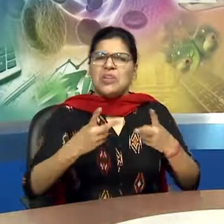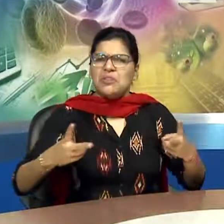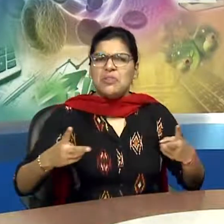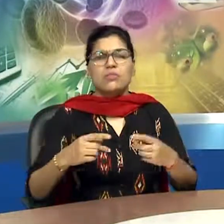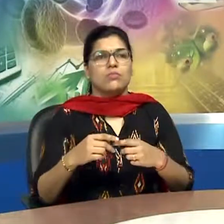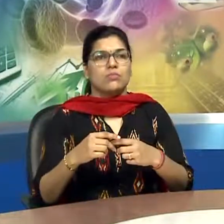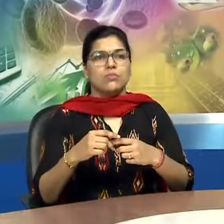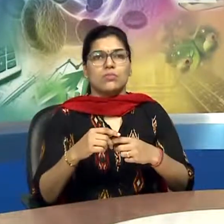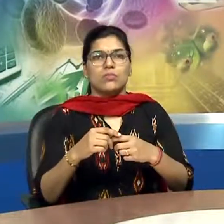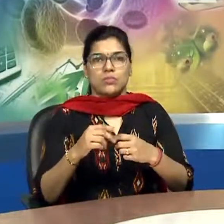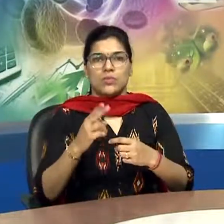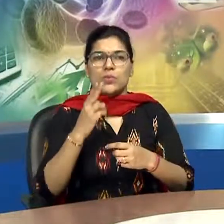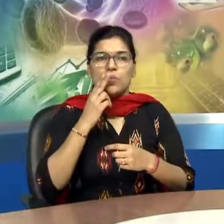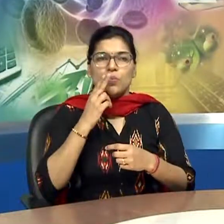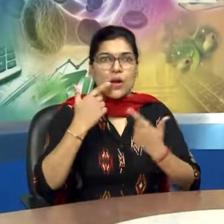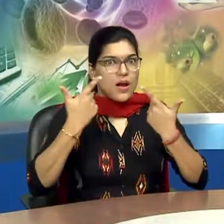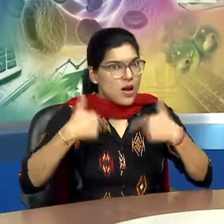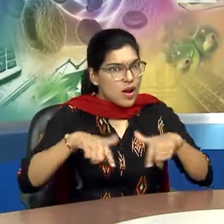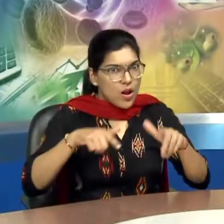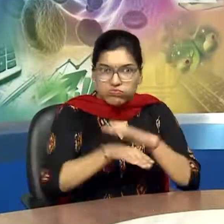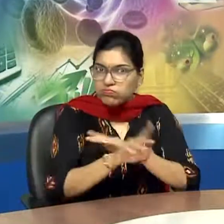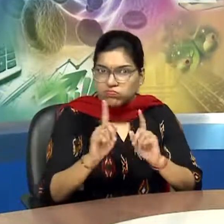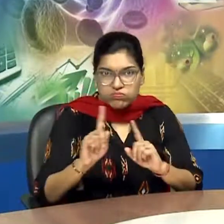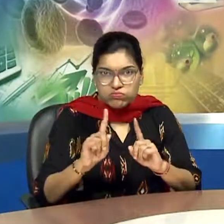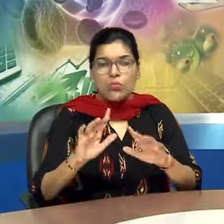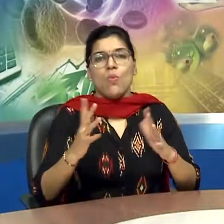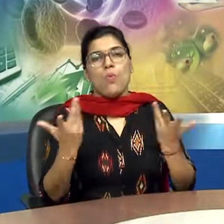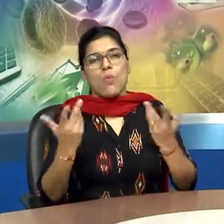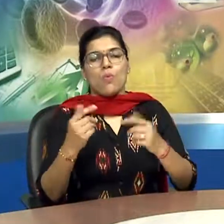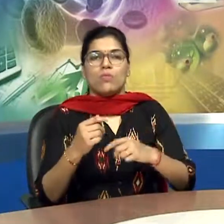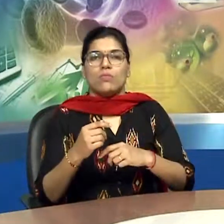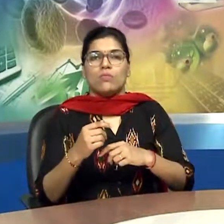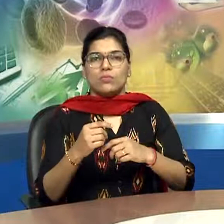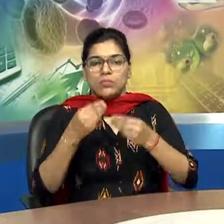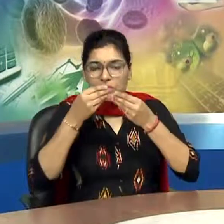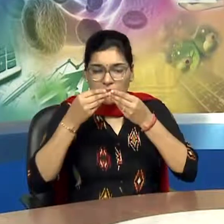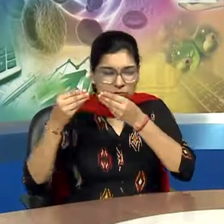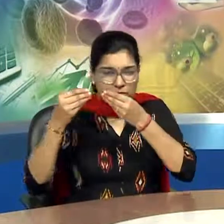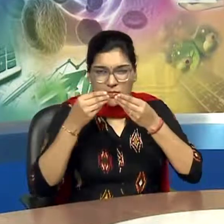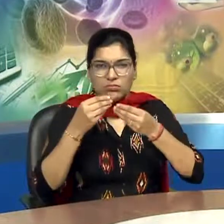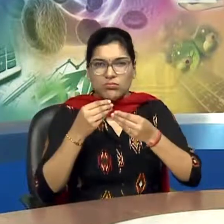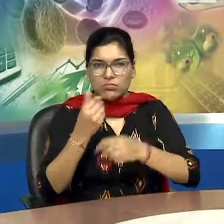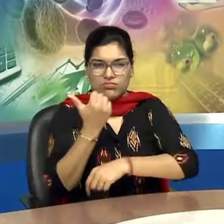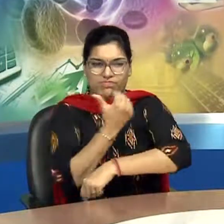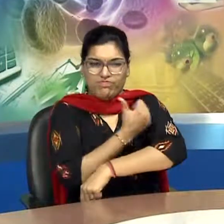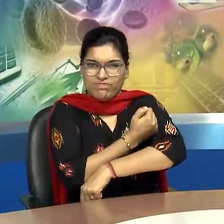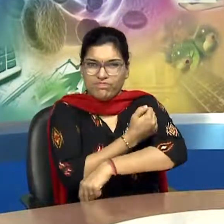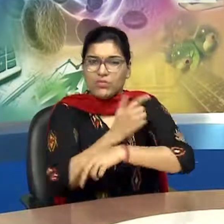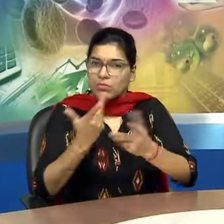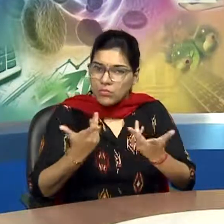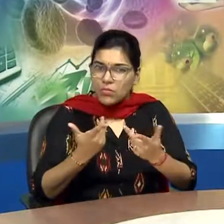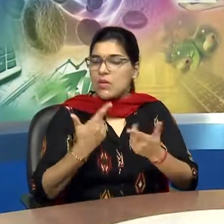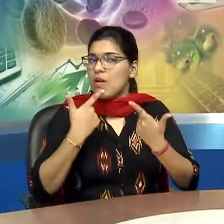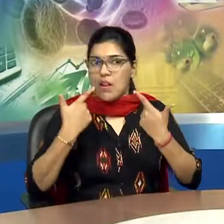This is not allowed. For example, there are some places where smoking is not allowed.